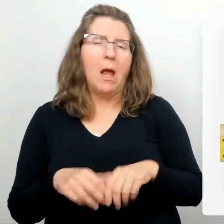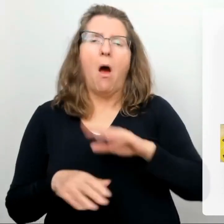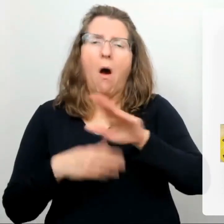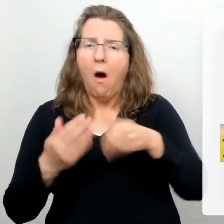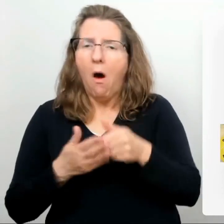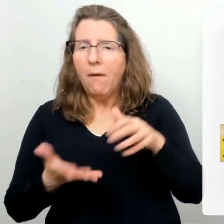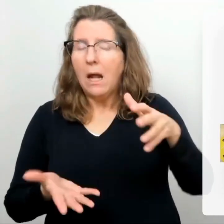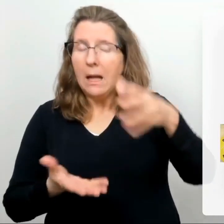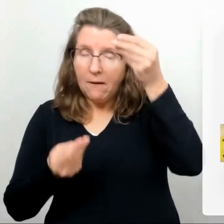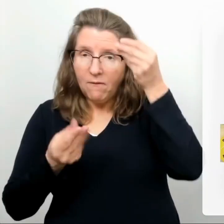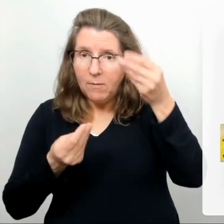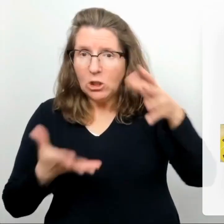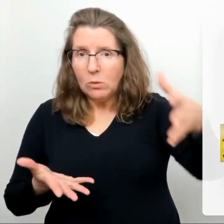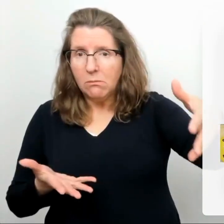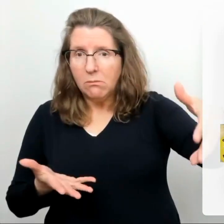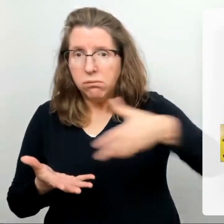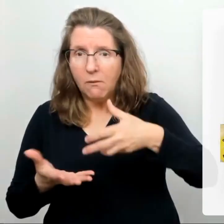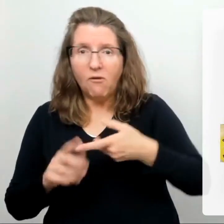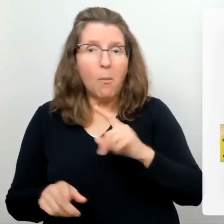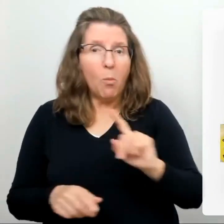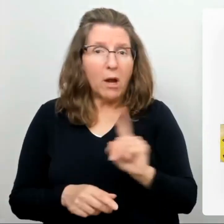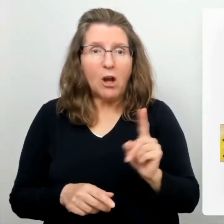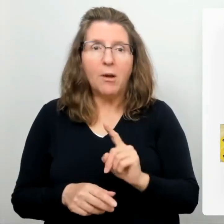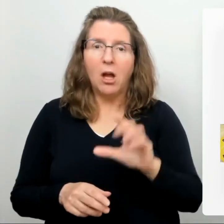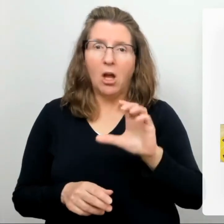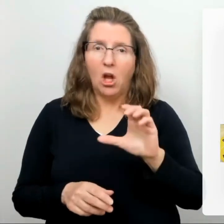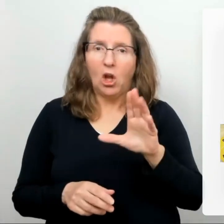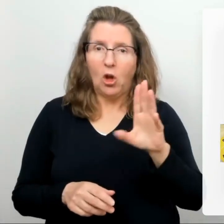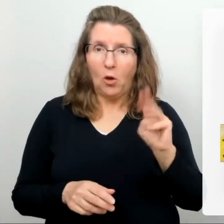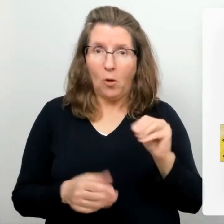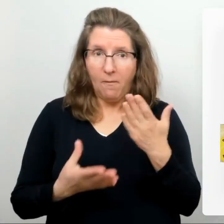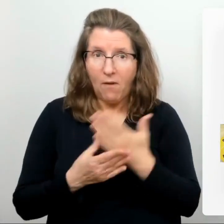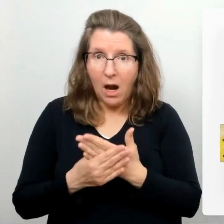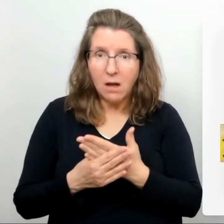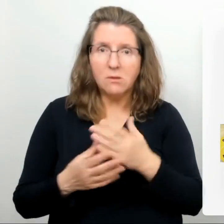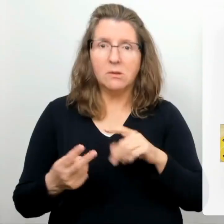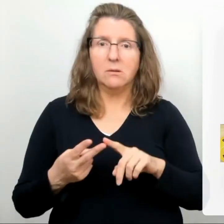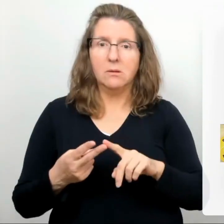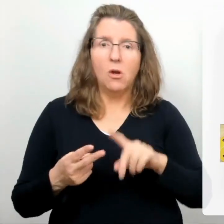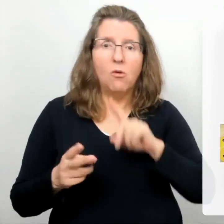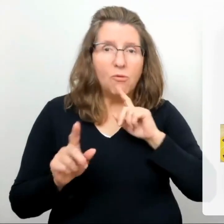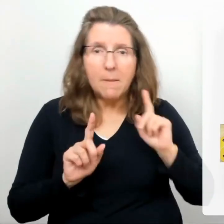The usual sources of information about students we gather from their CUME file,